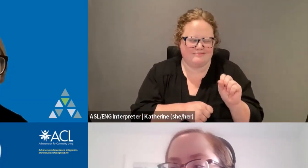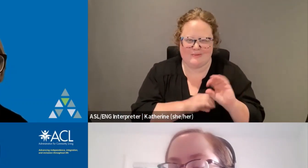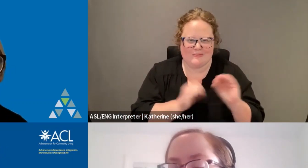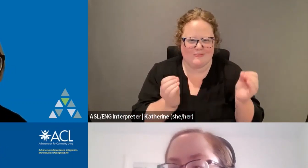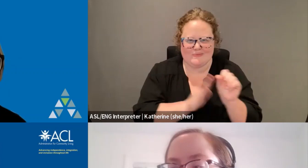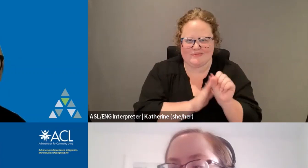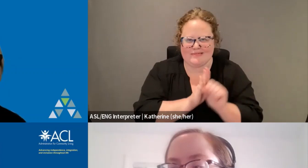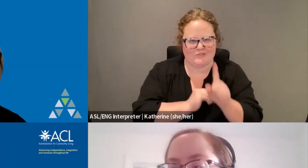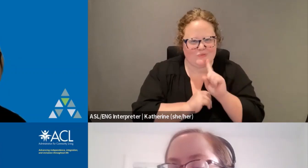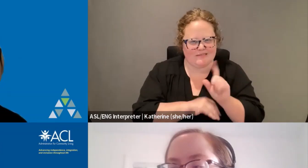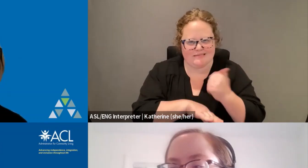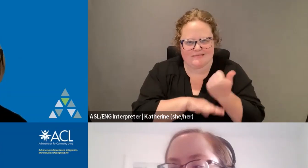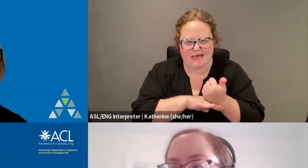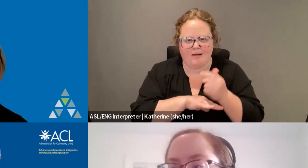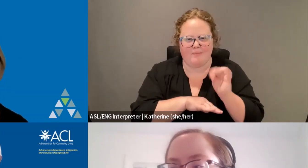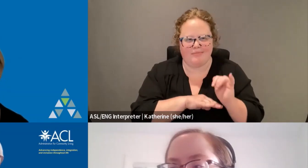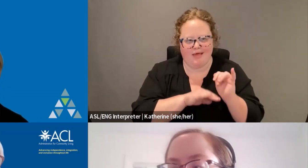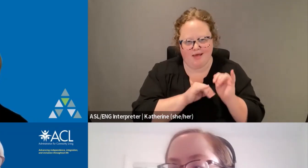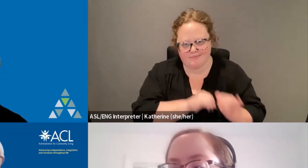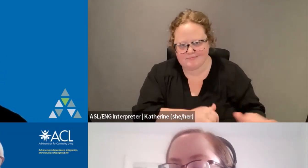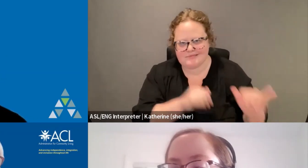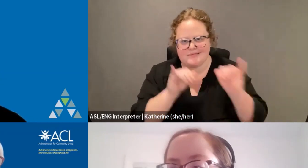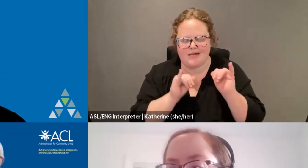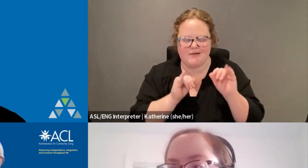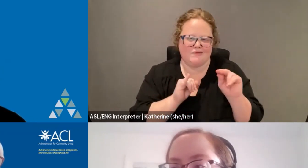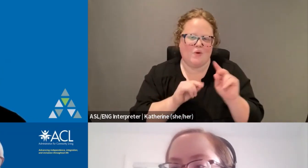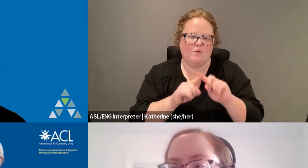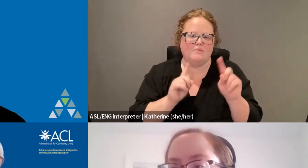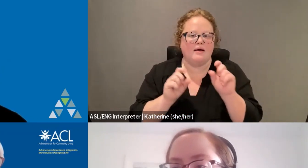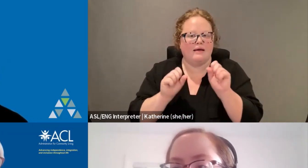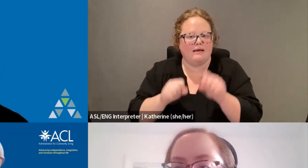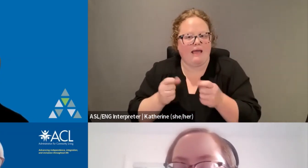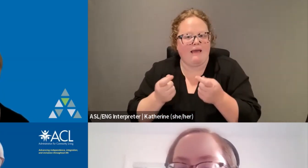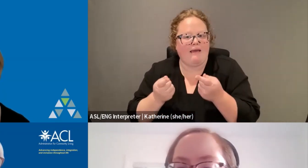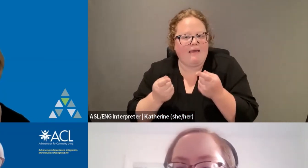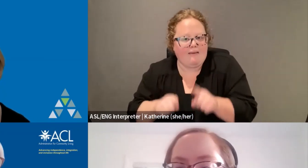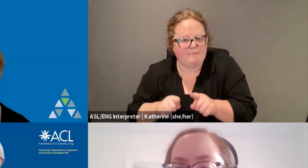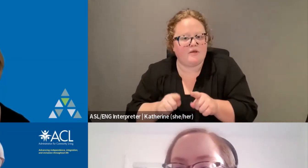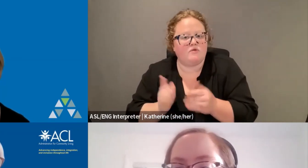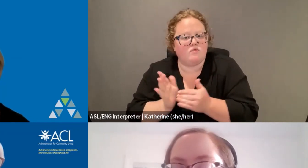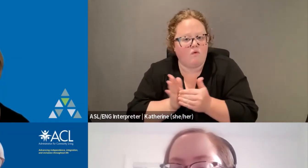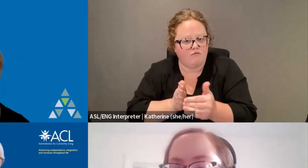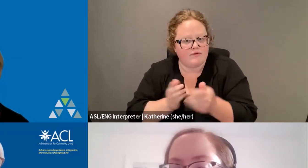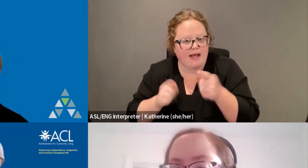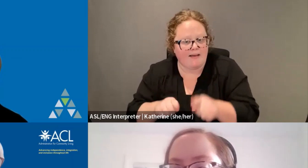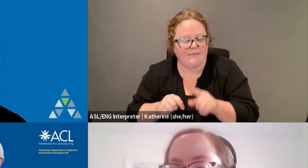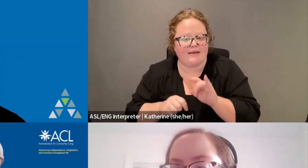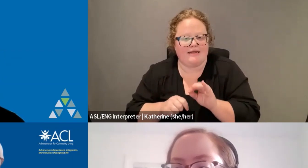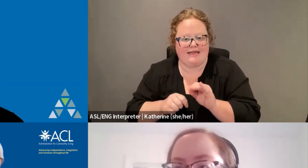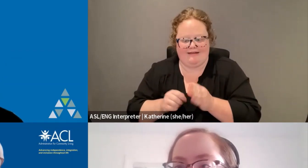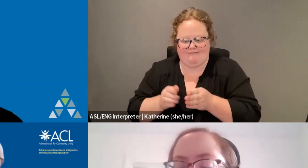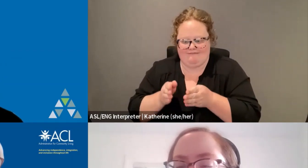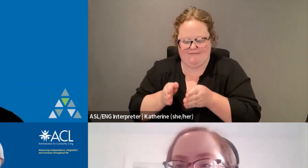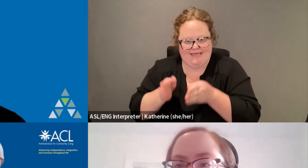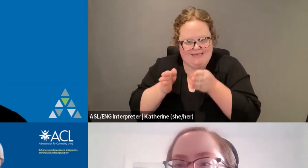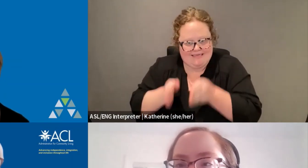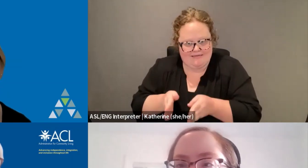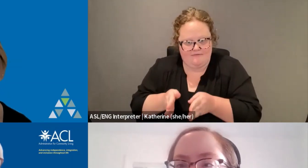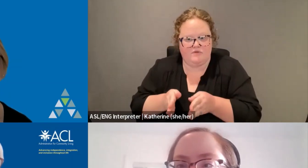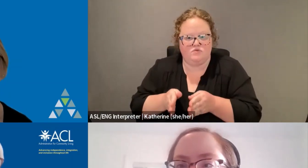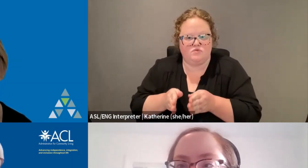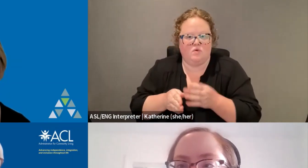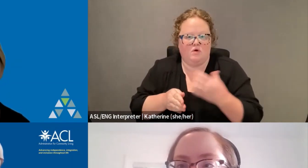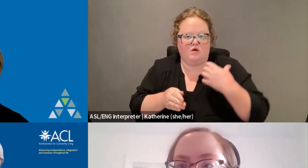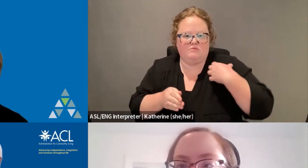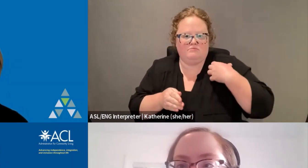on a statewide level, but it is something that takes place quite commonly at an individual employer level in